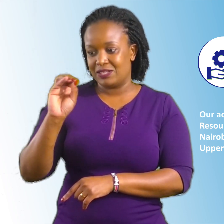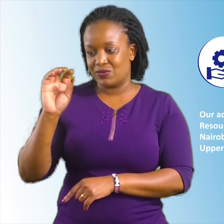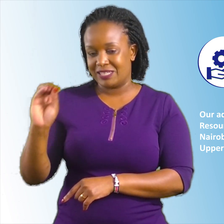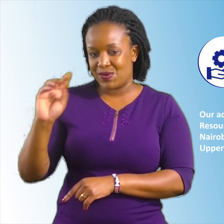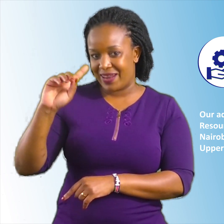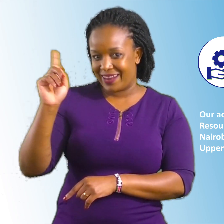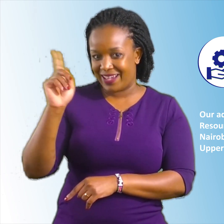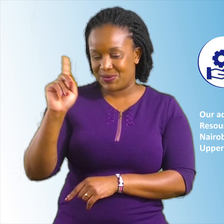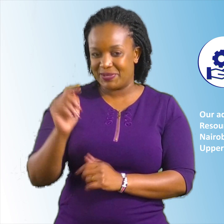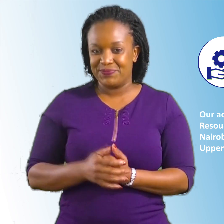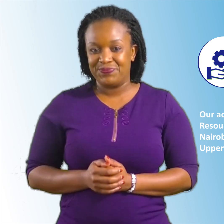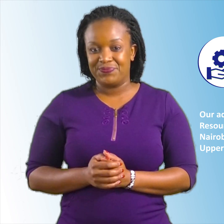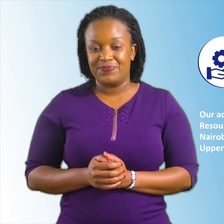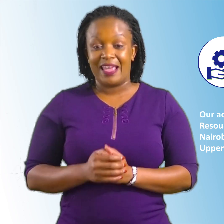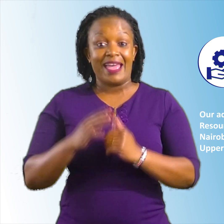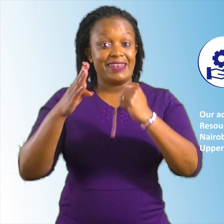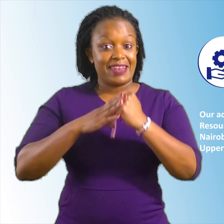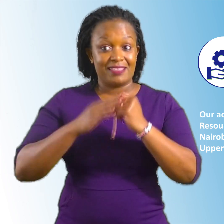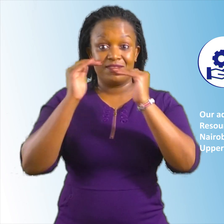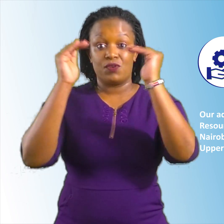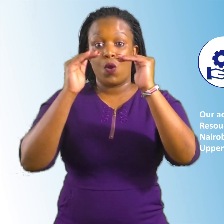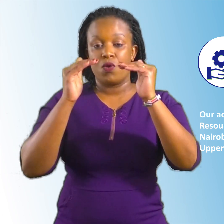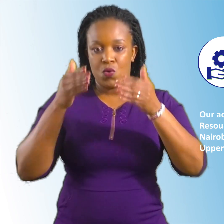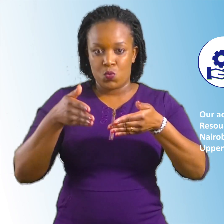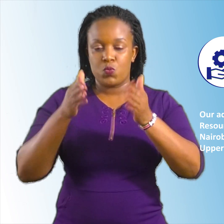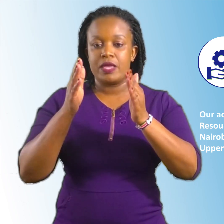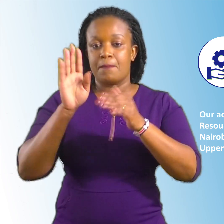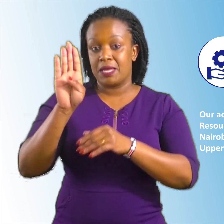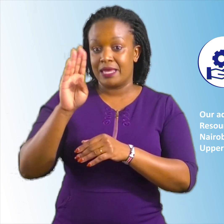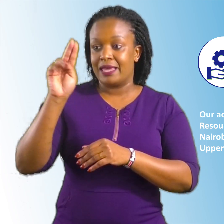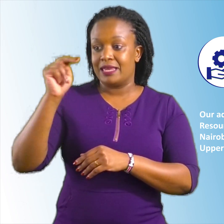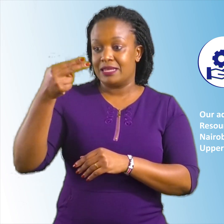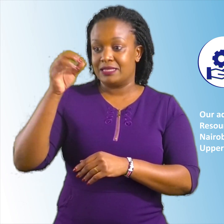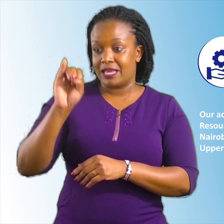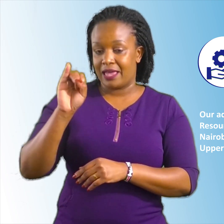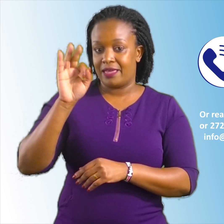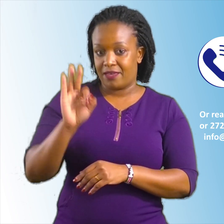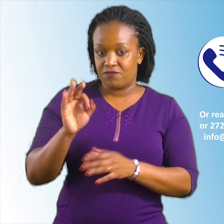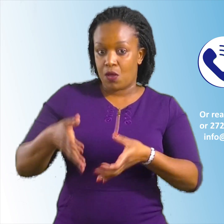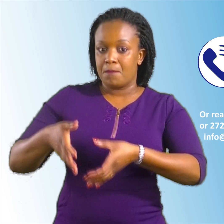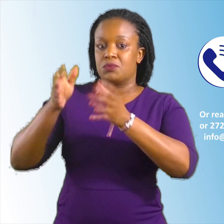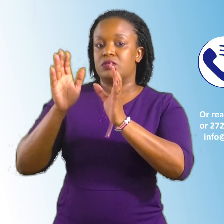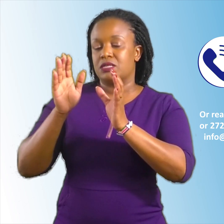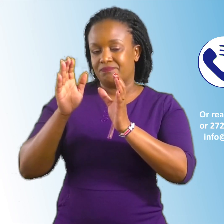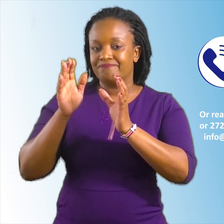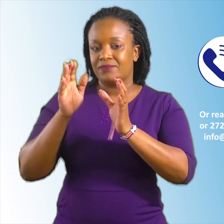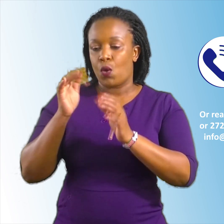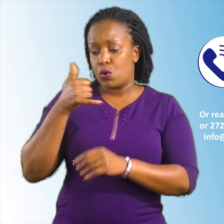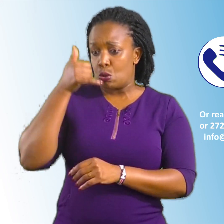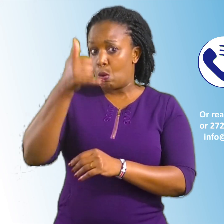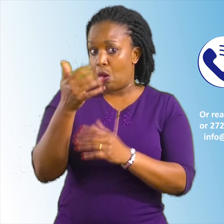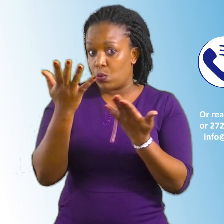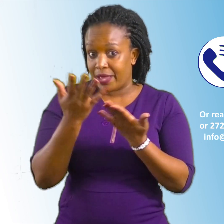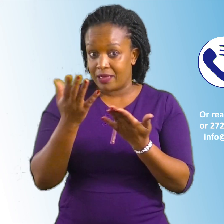00100 Nairobi. 9th floor, Wing B, NHIF Building, Upper Hill. Or reach us through our telephone